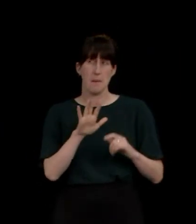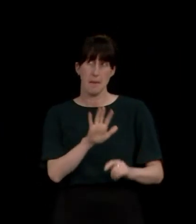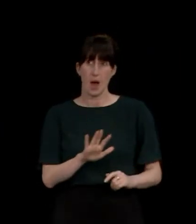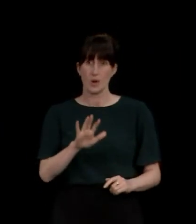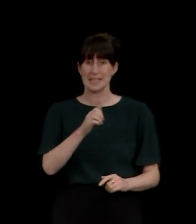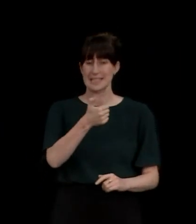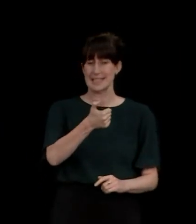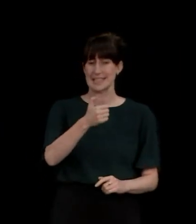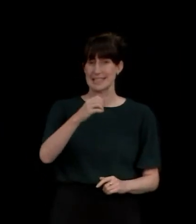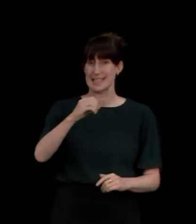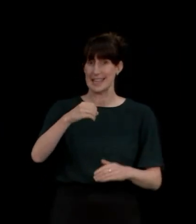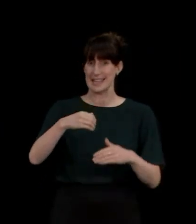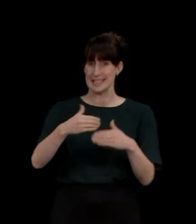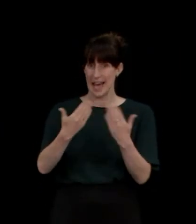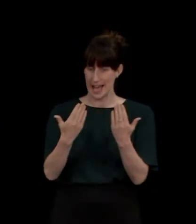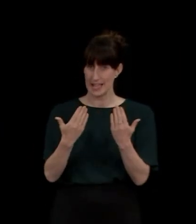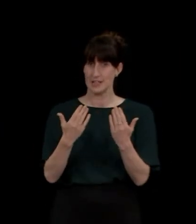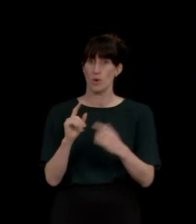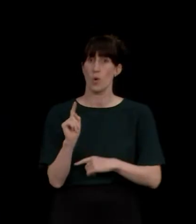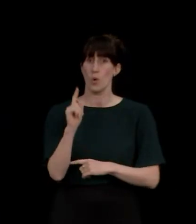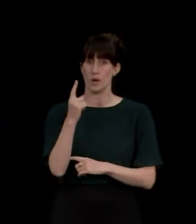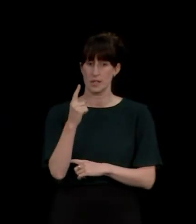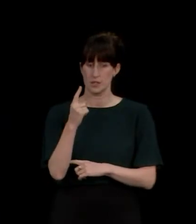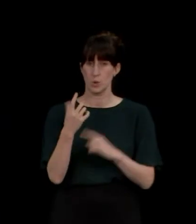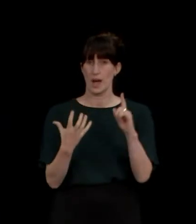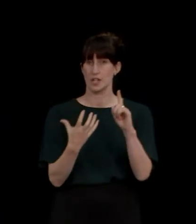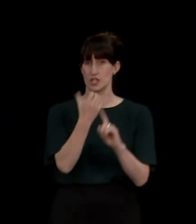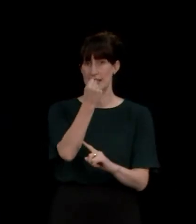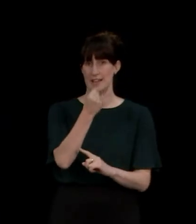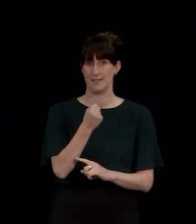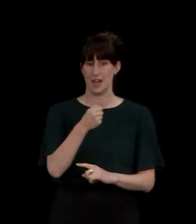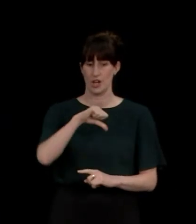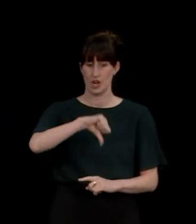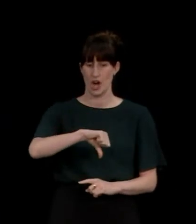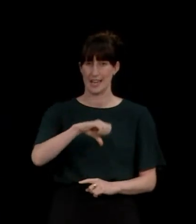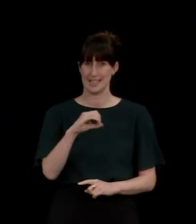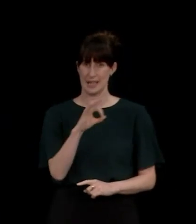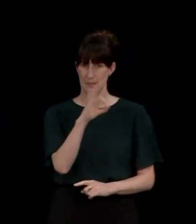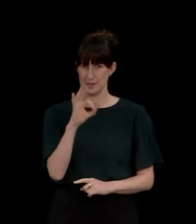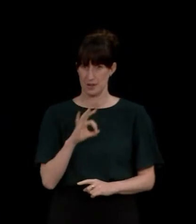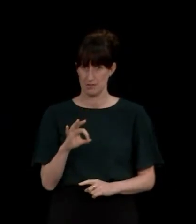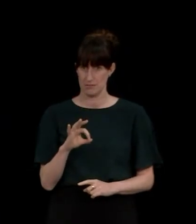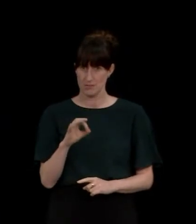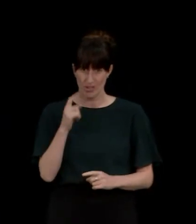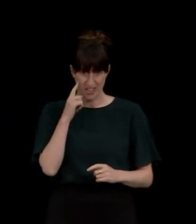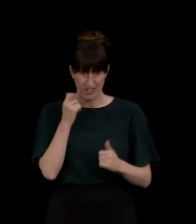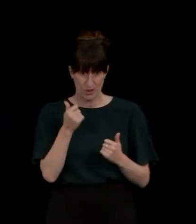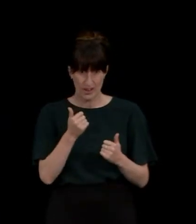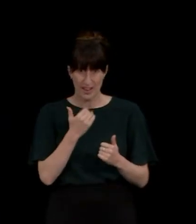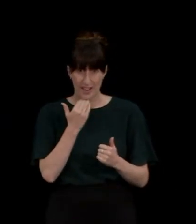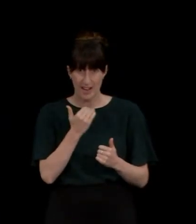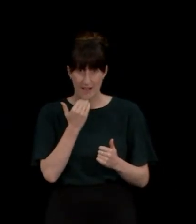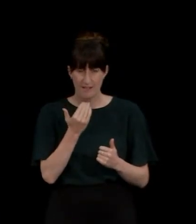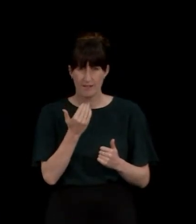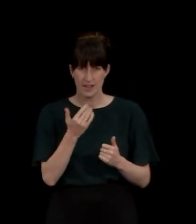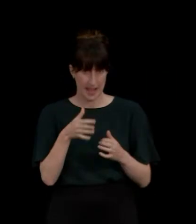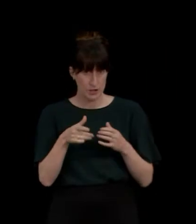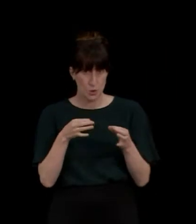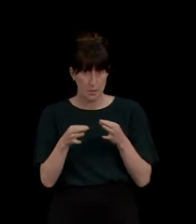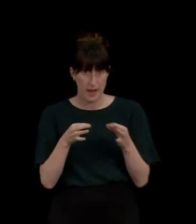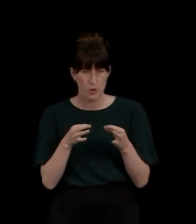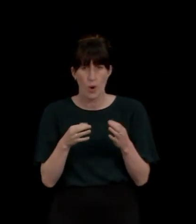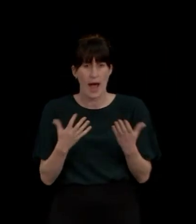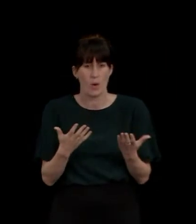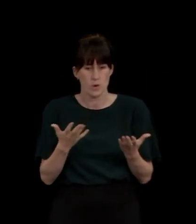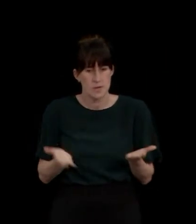to 90%. Is that sort of what you're planning for? Is that good enough? And how are you going to ramp that